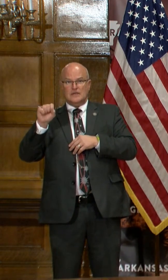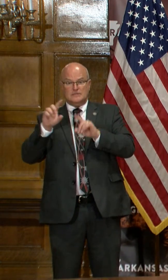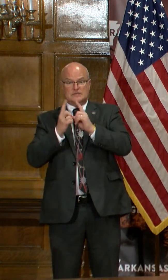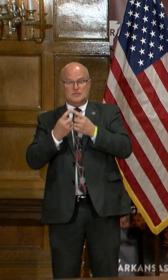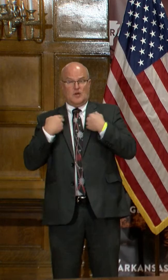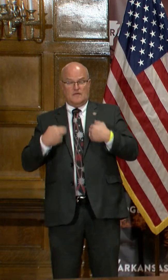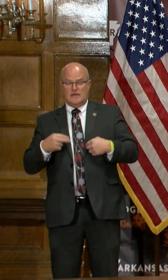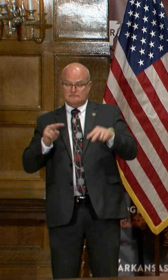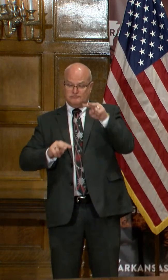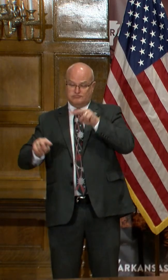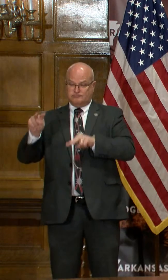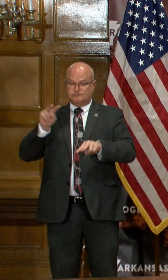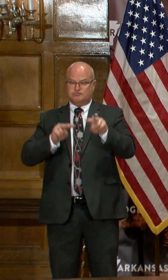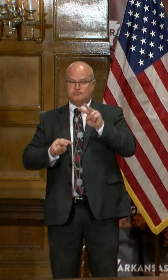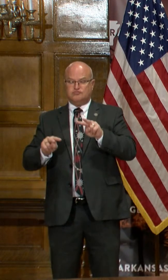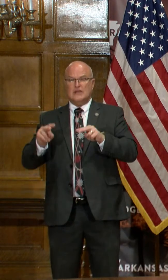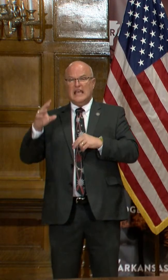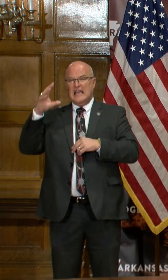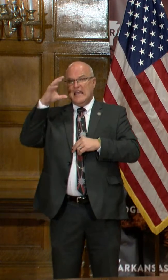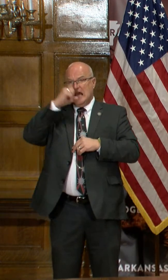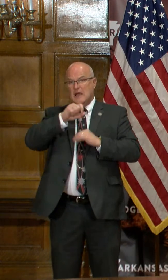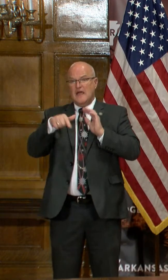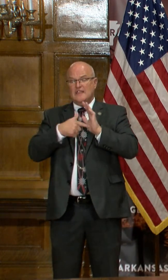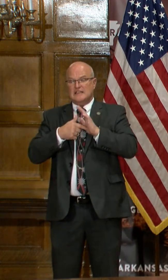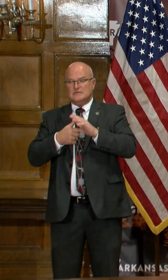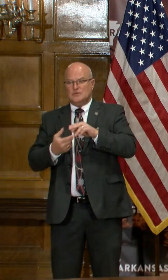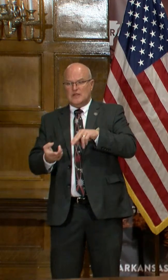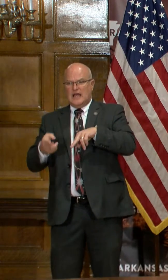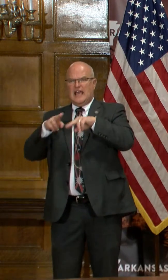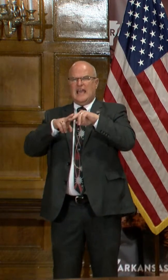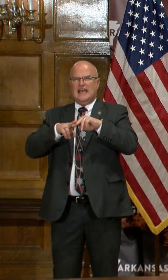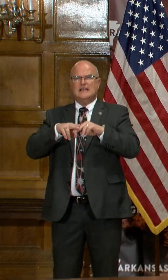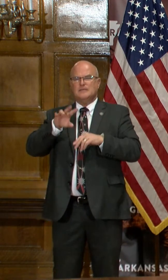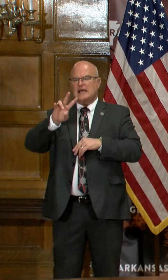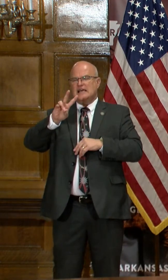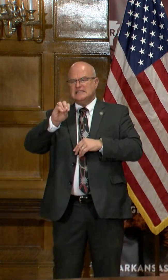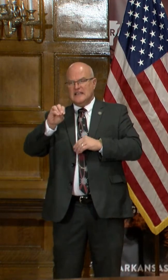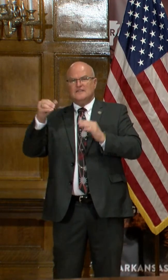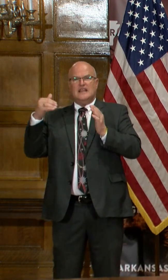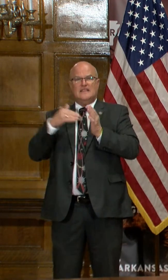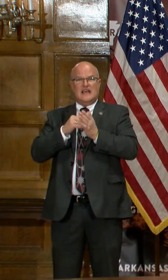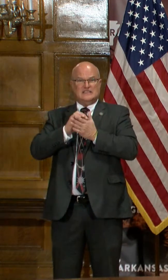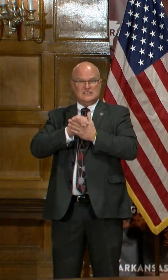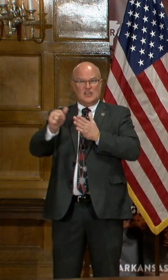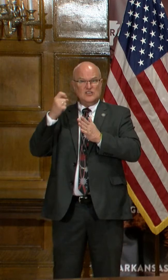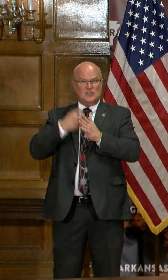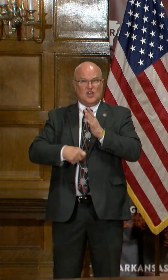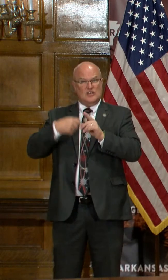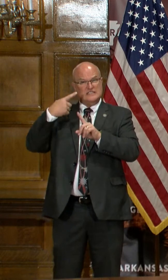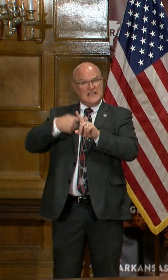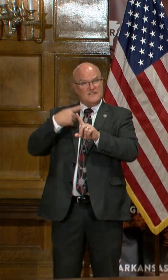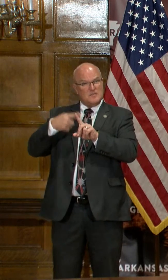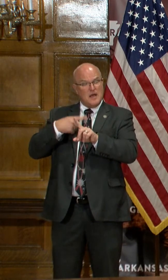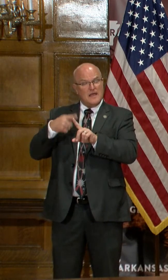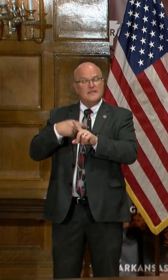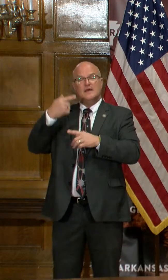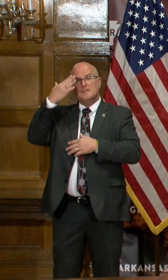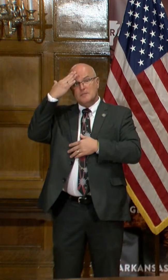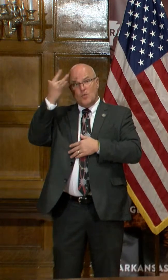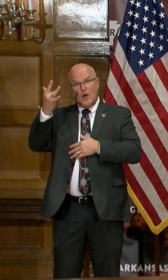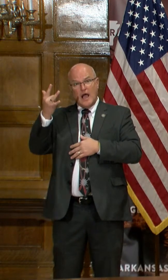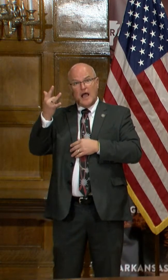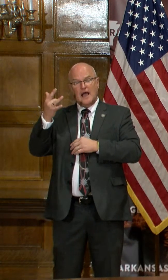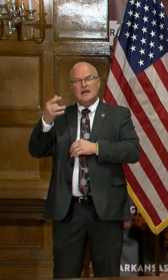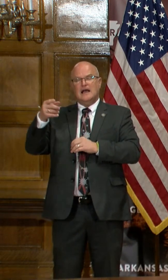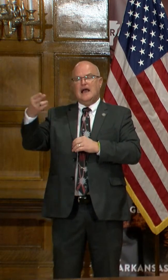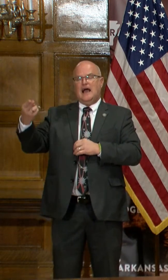Health. And it's estimated that this will add about $70,000 in cost every month because we're going to